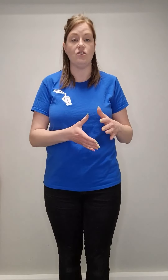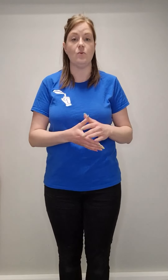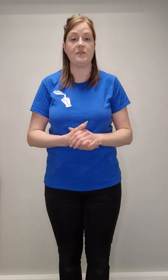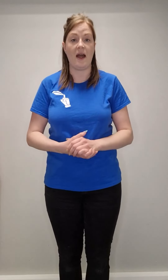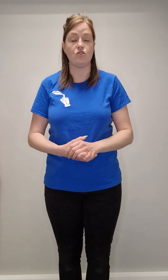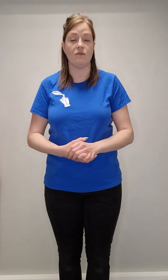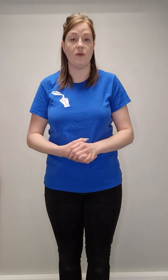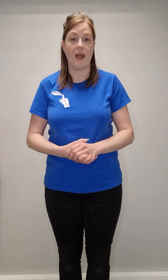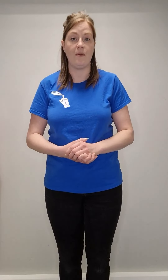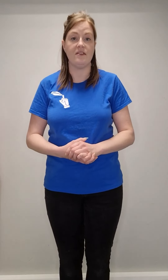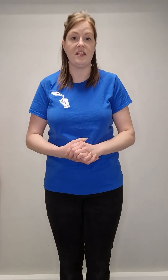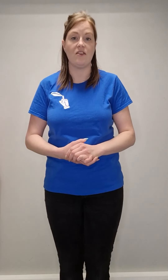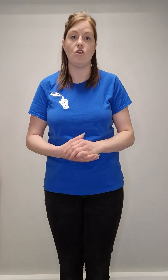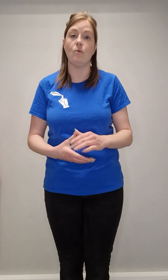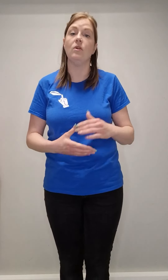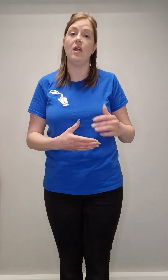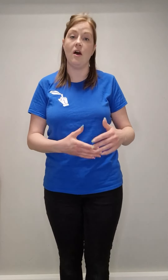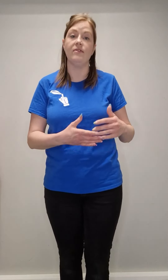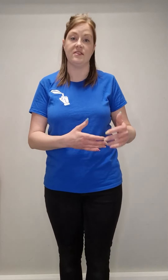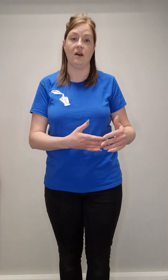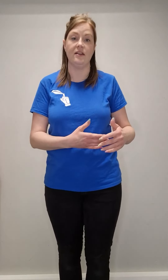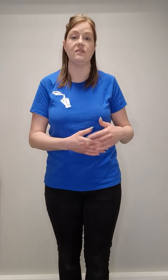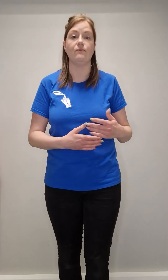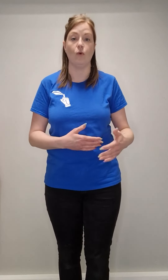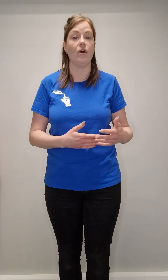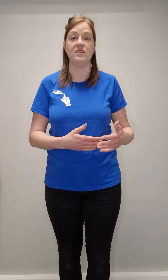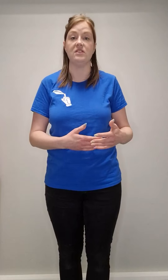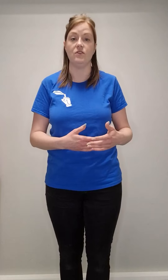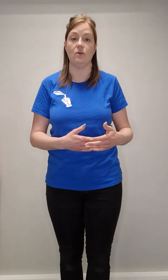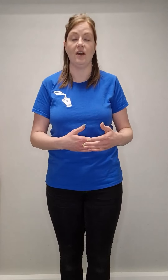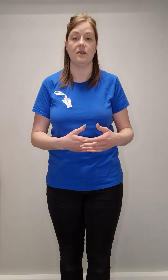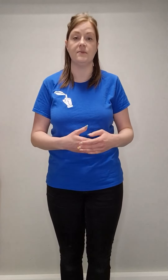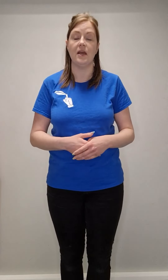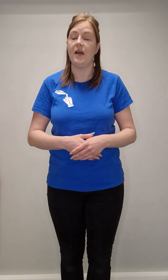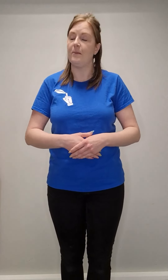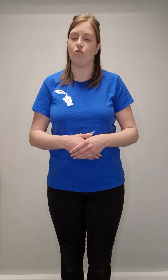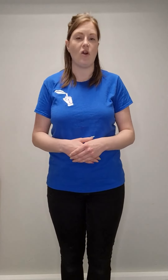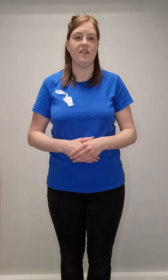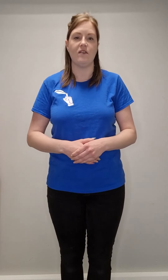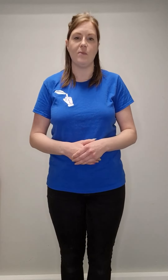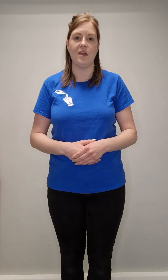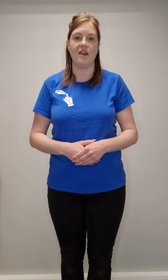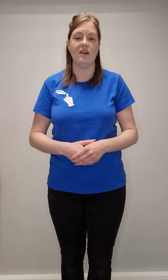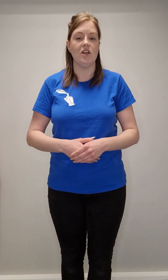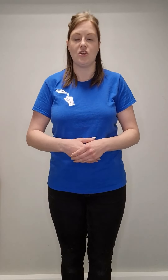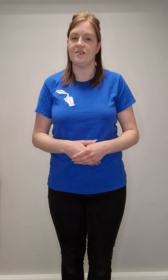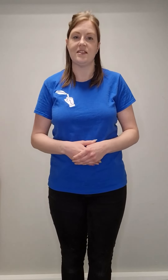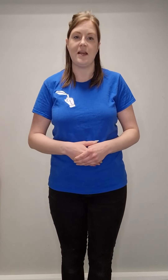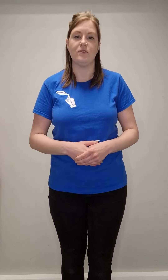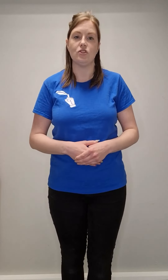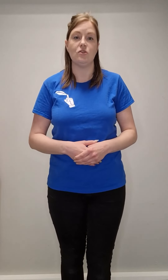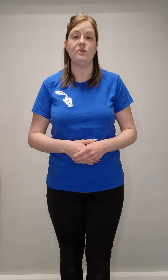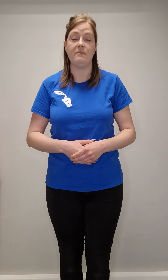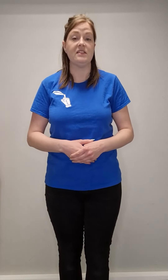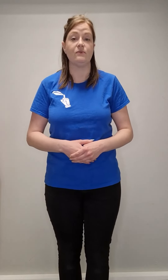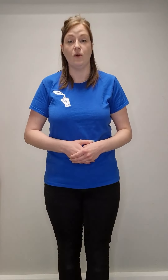you expand your vocabulary together, you will learn the signs for those individual items. But right in the very beginning, just accept that shoes means